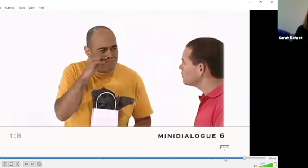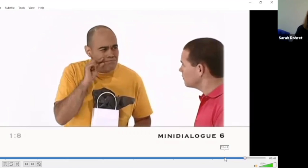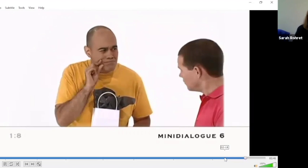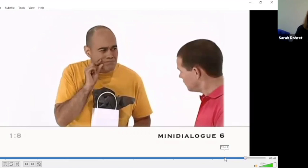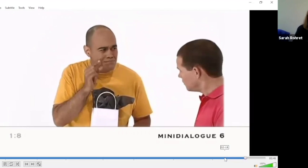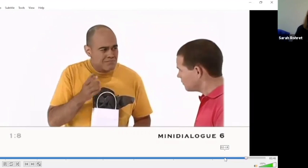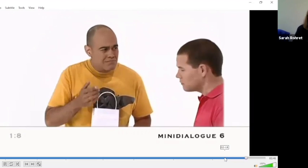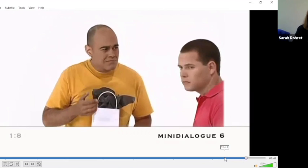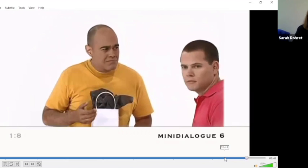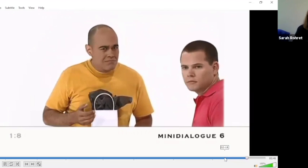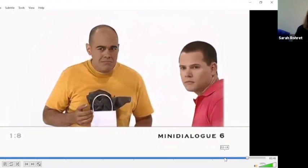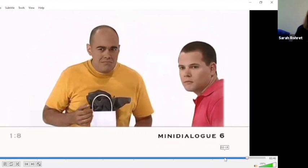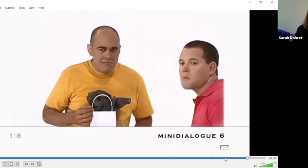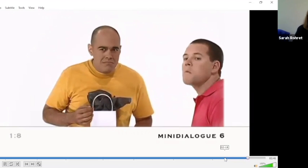Black mustache.